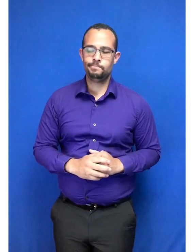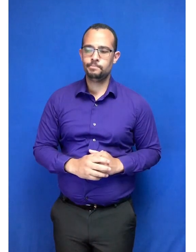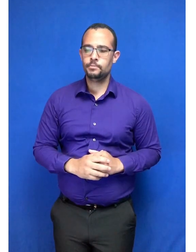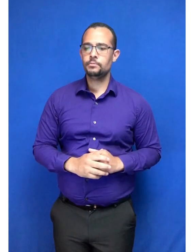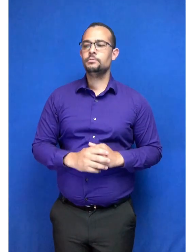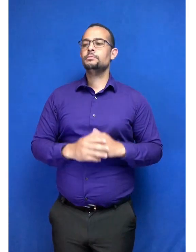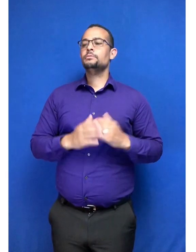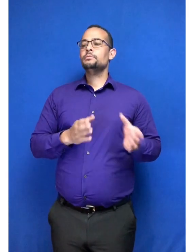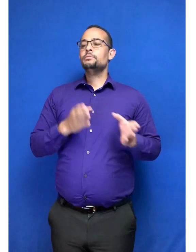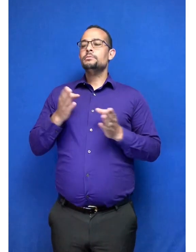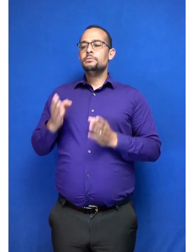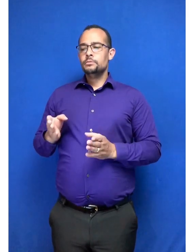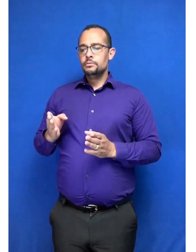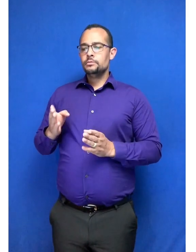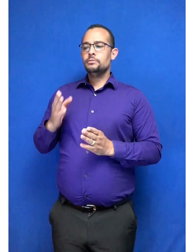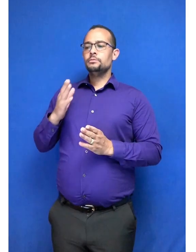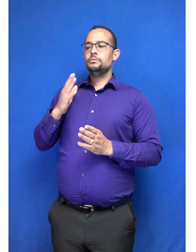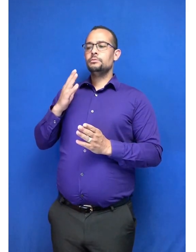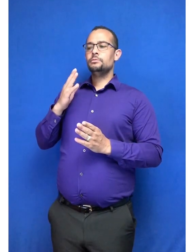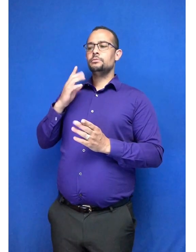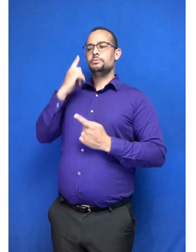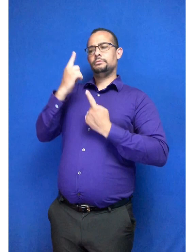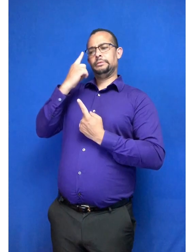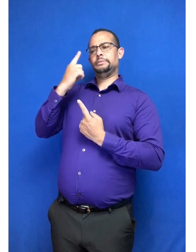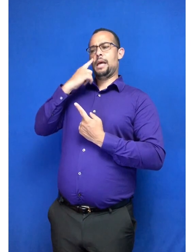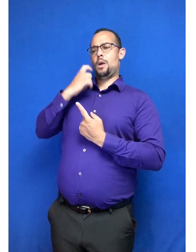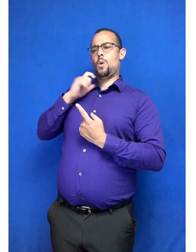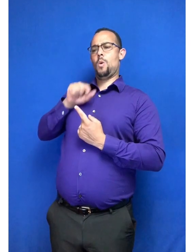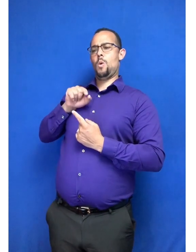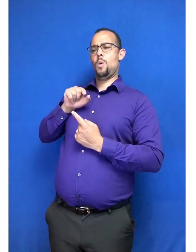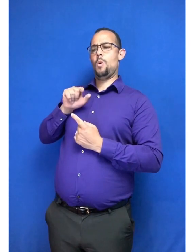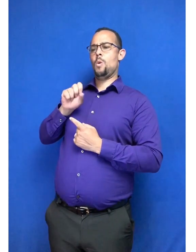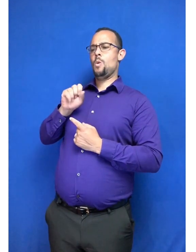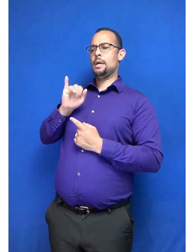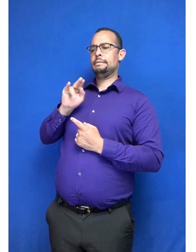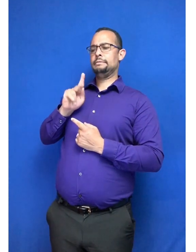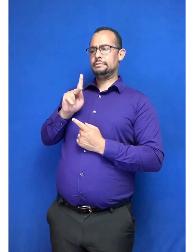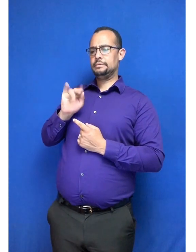season, and given our area, for many people, this is a worthwhile consideration.